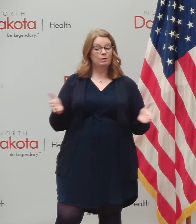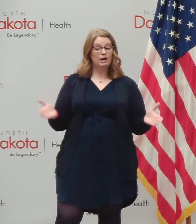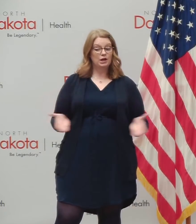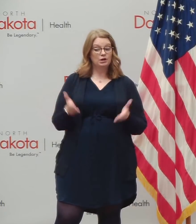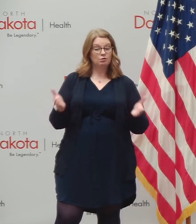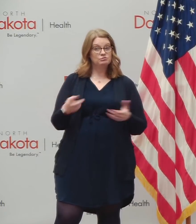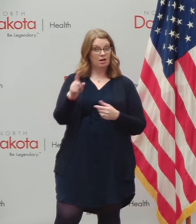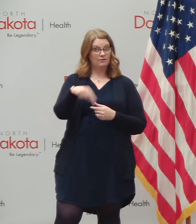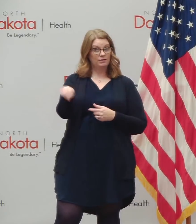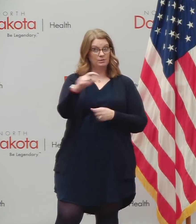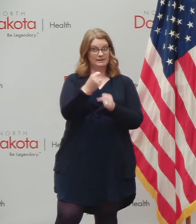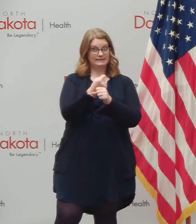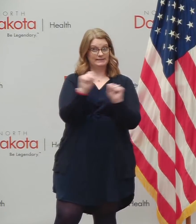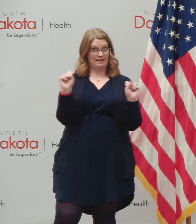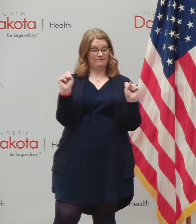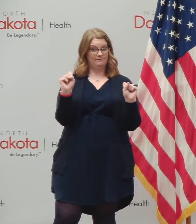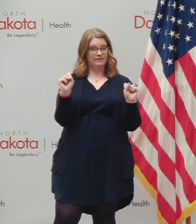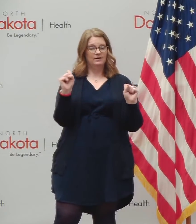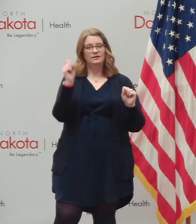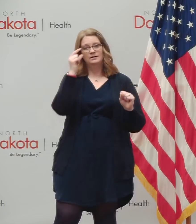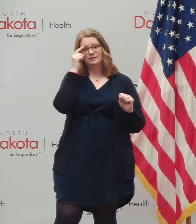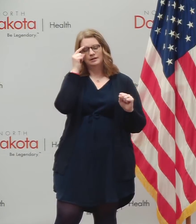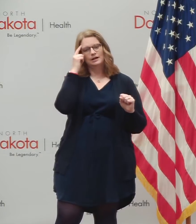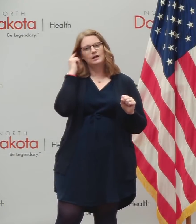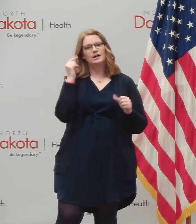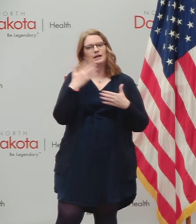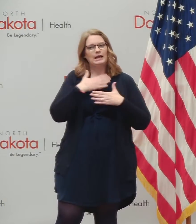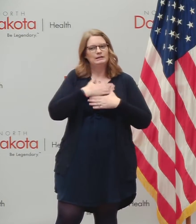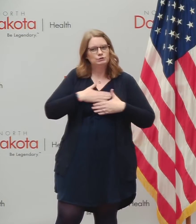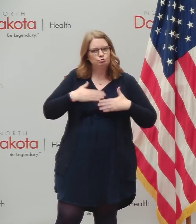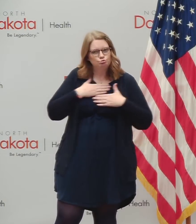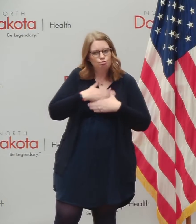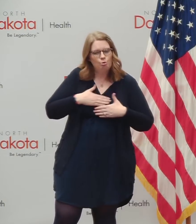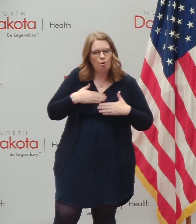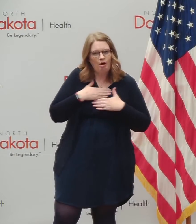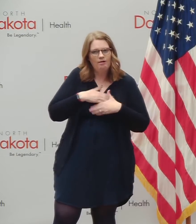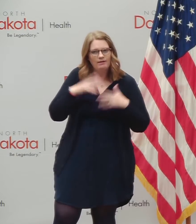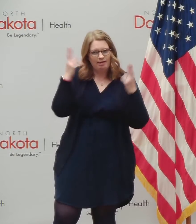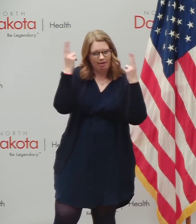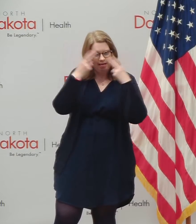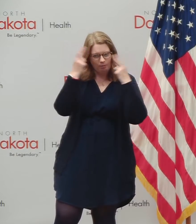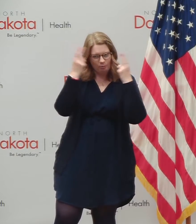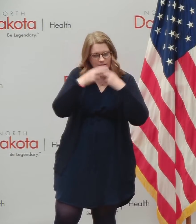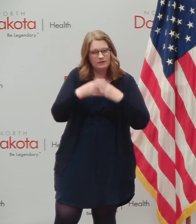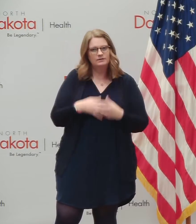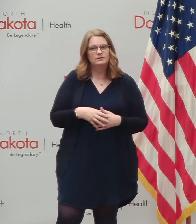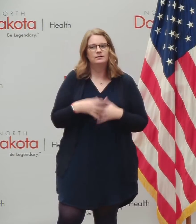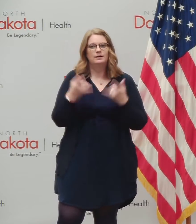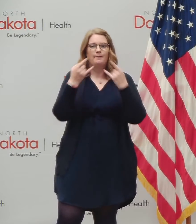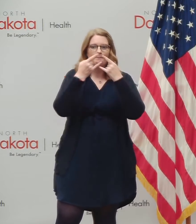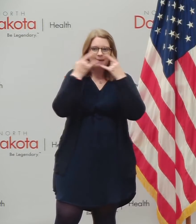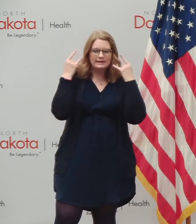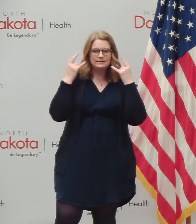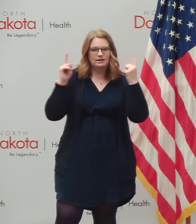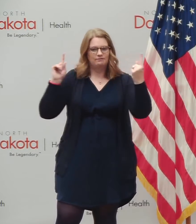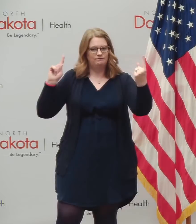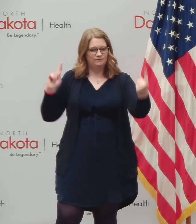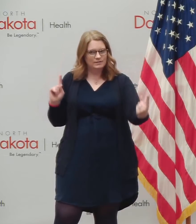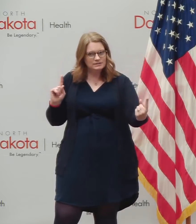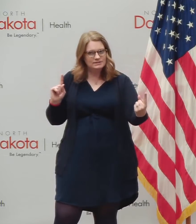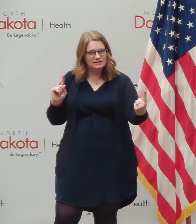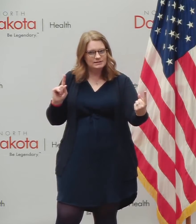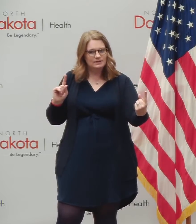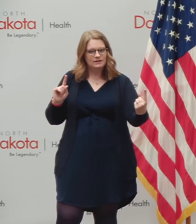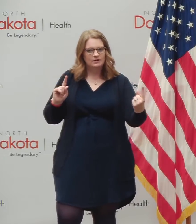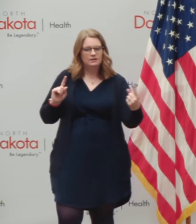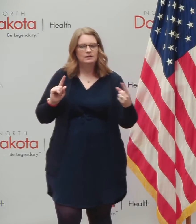safe and while enjoying Halloween. And so again, masking and physical distancing